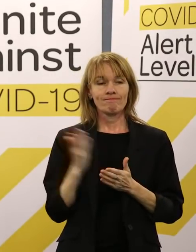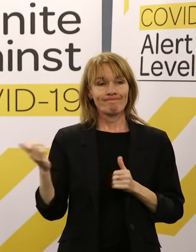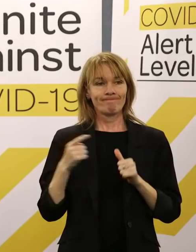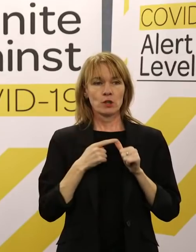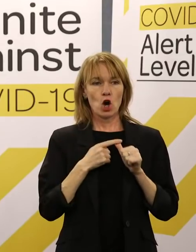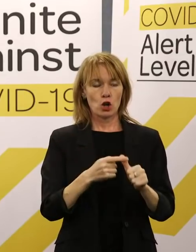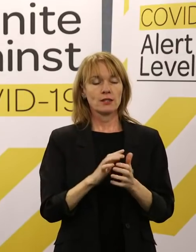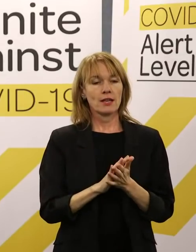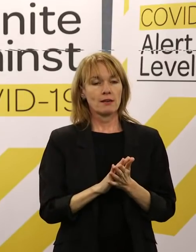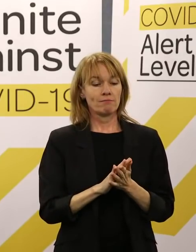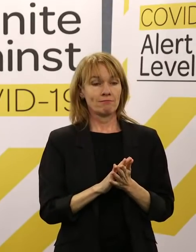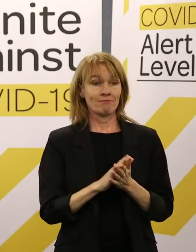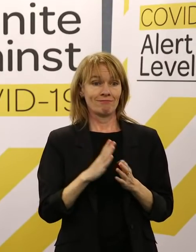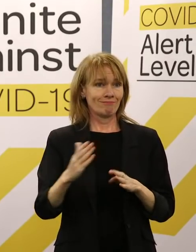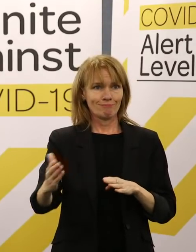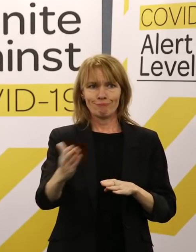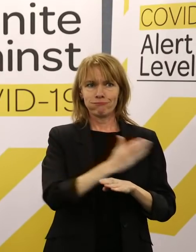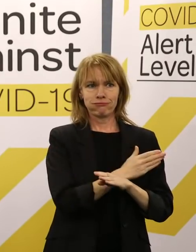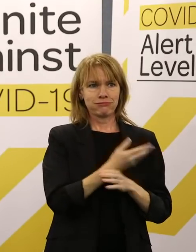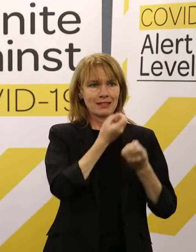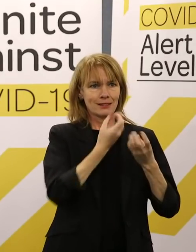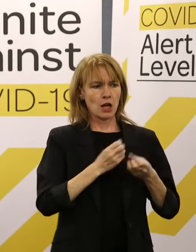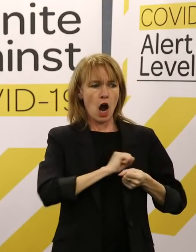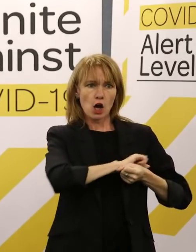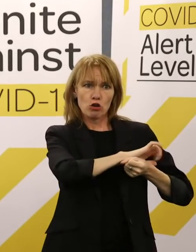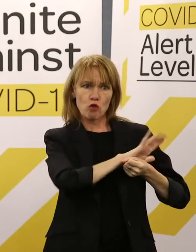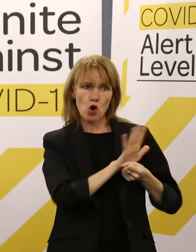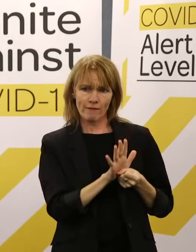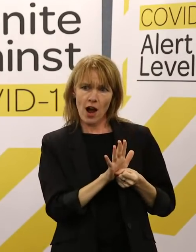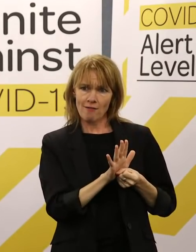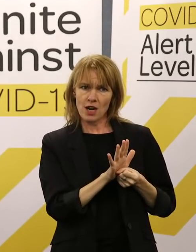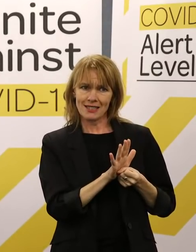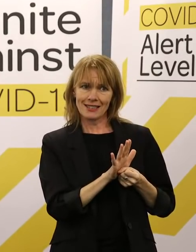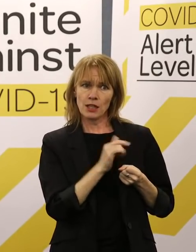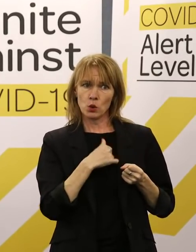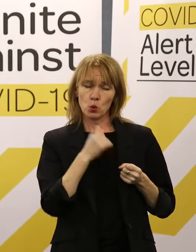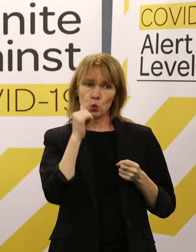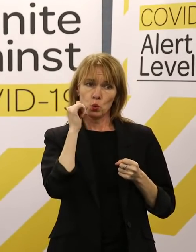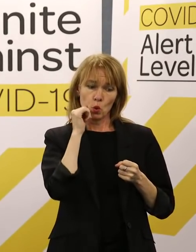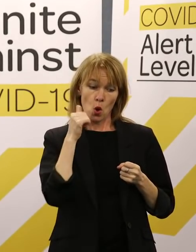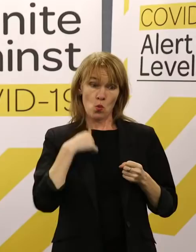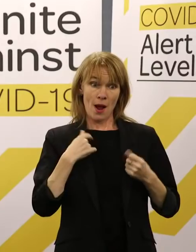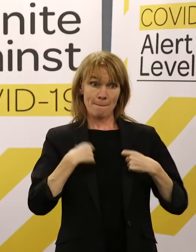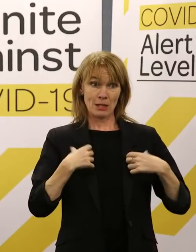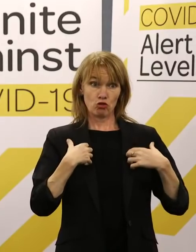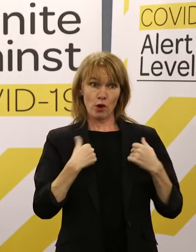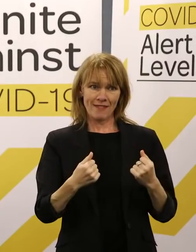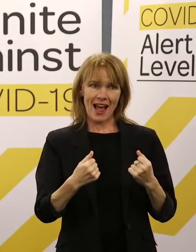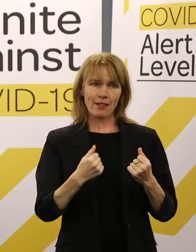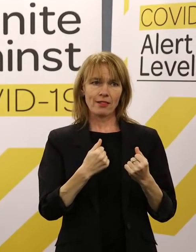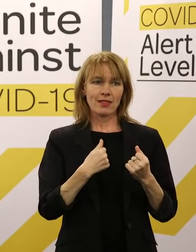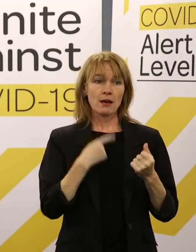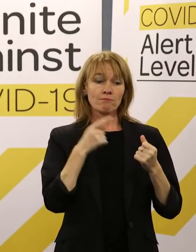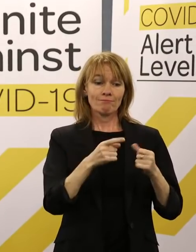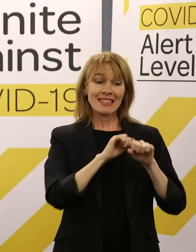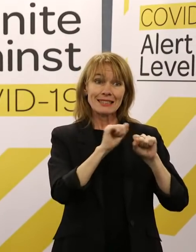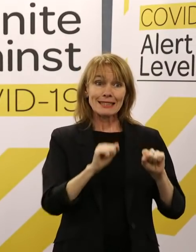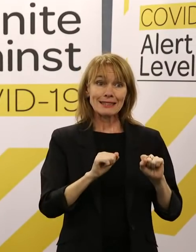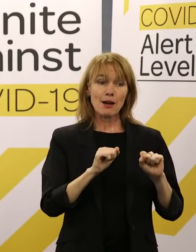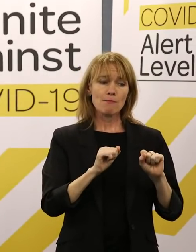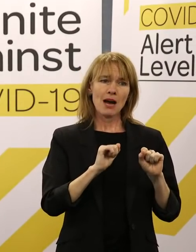response since the start, you'll know we've been reviewing various elements of our response. For example,